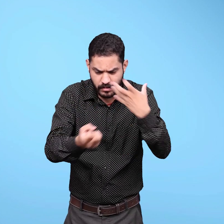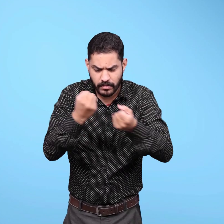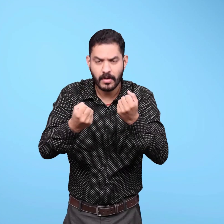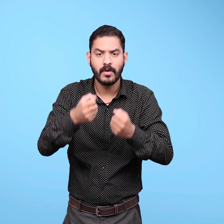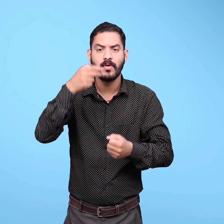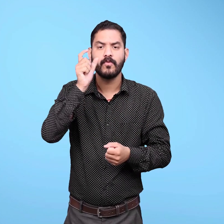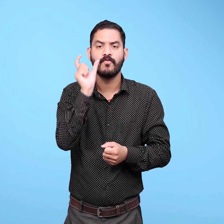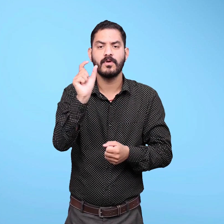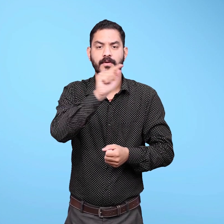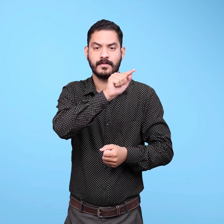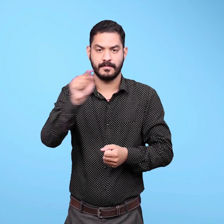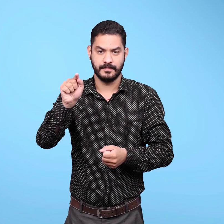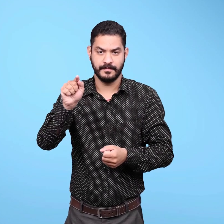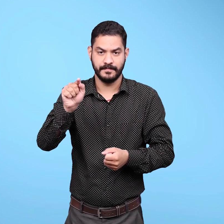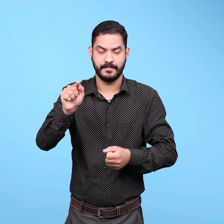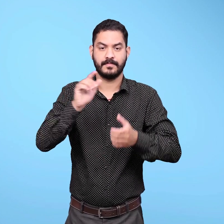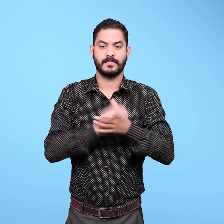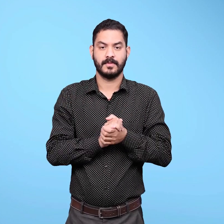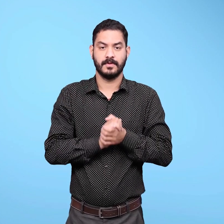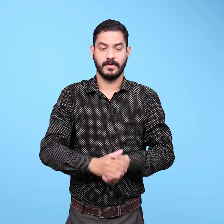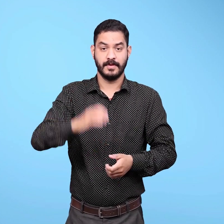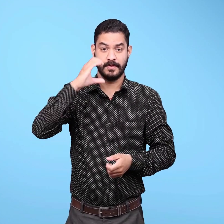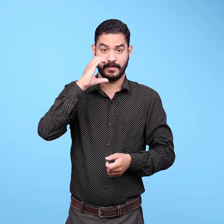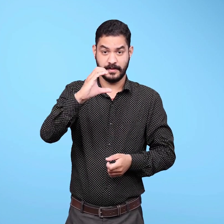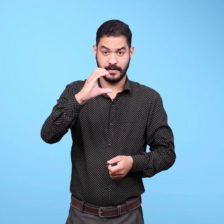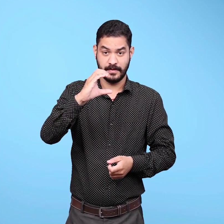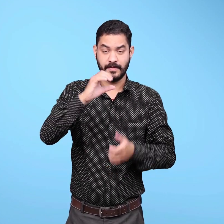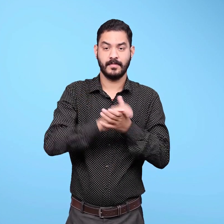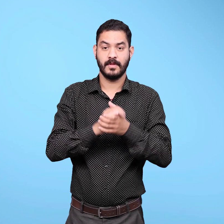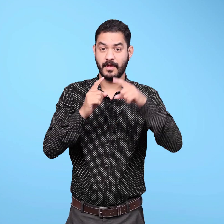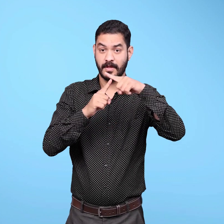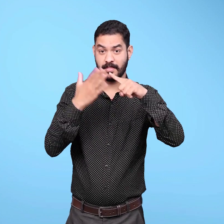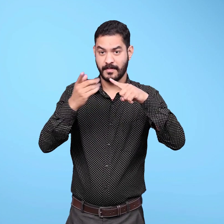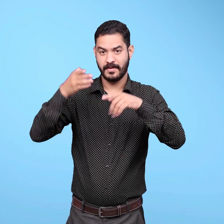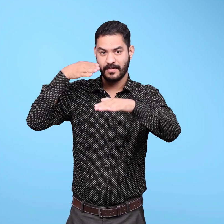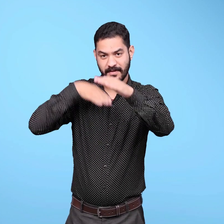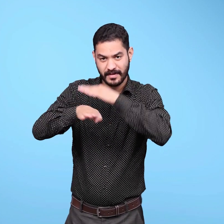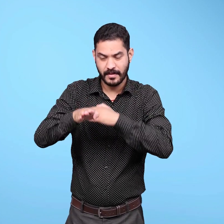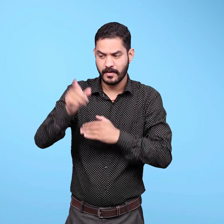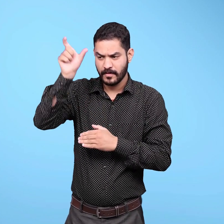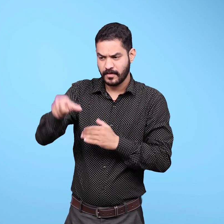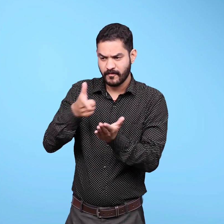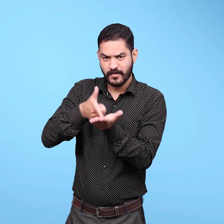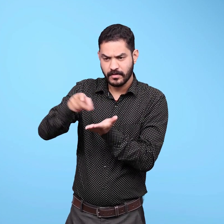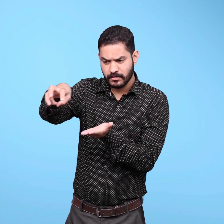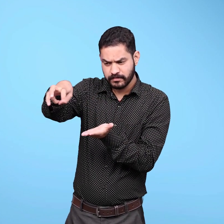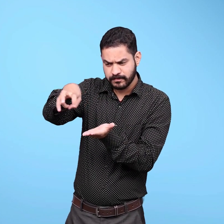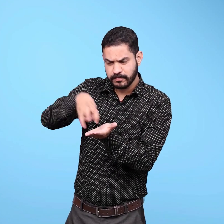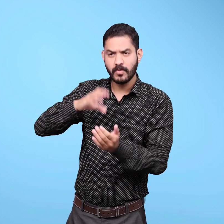the fill in the blank. C. Ploughmen were known as fill in the blank